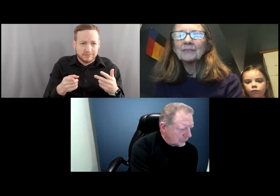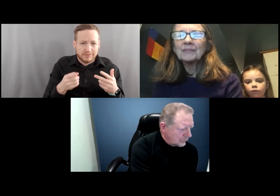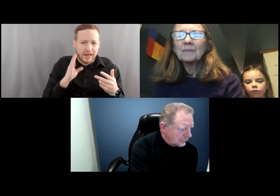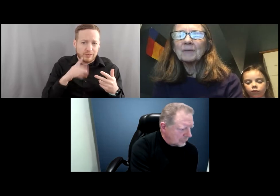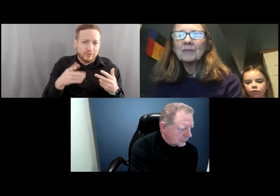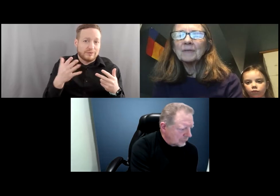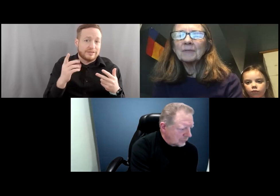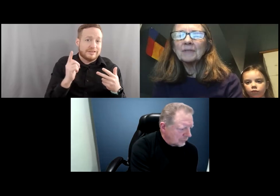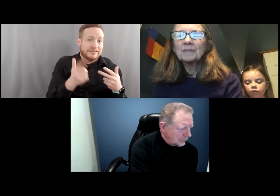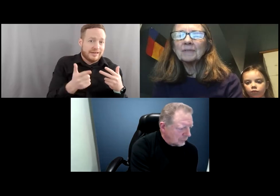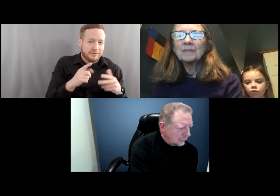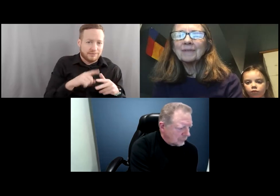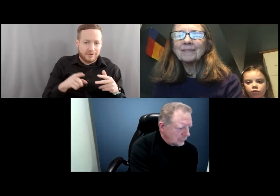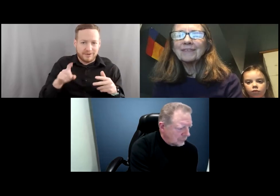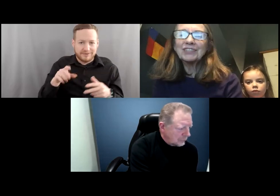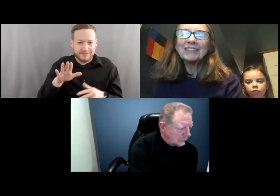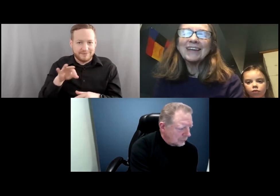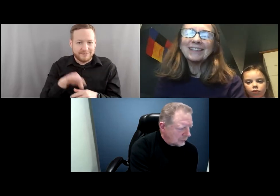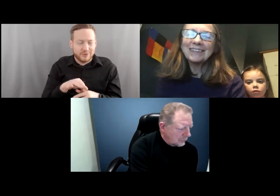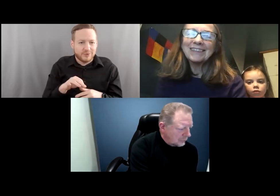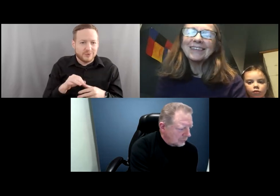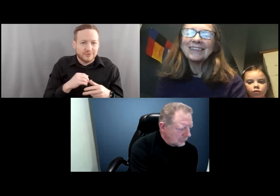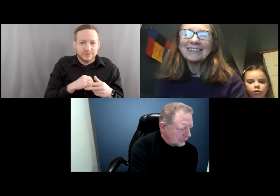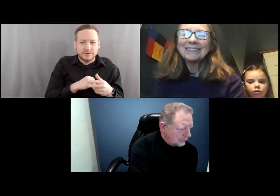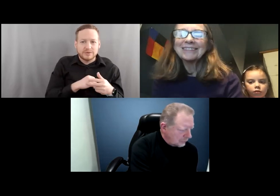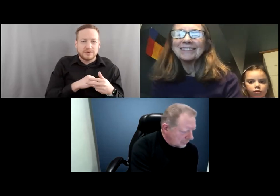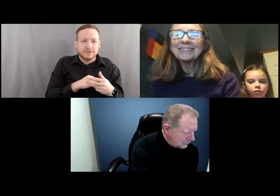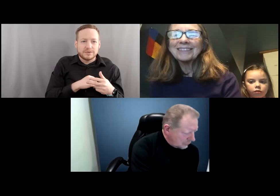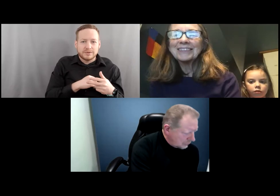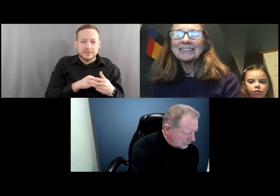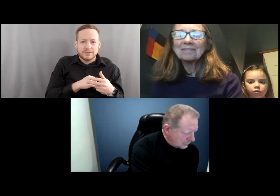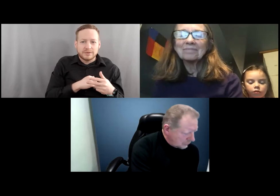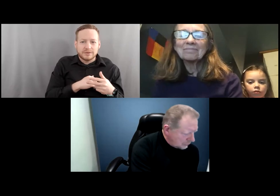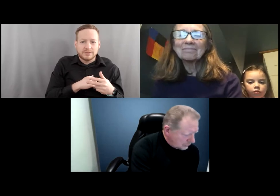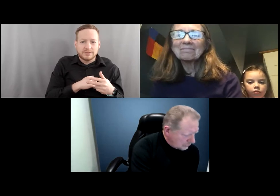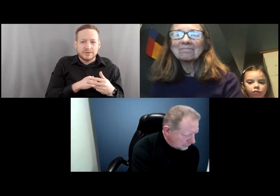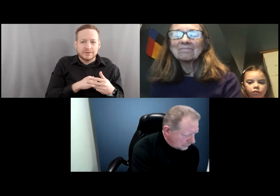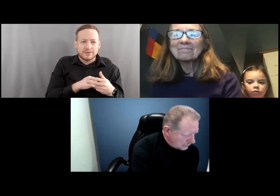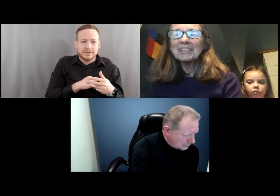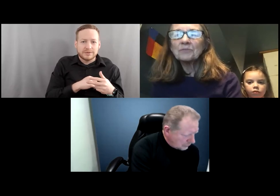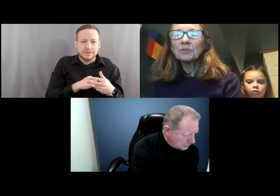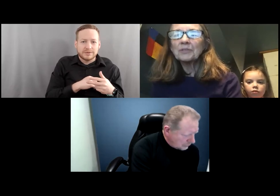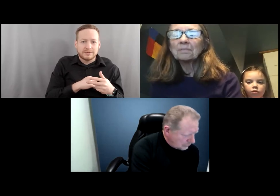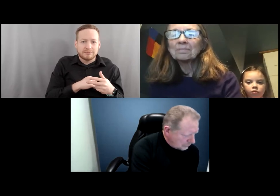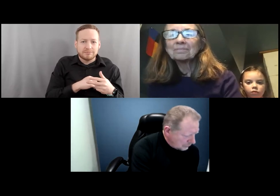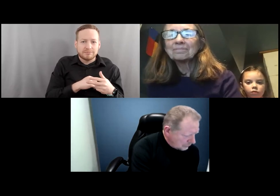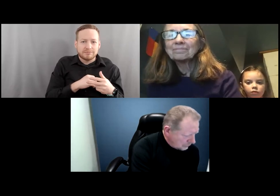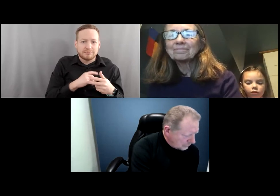to accept the meeting minutes. Well, she seconded, which is a